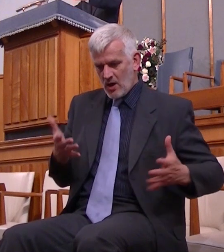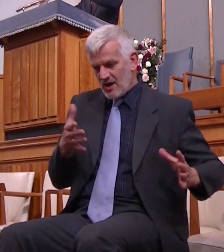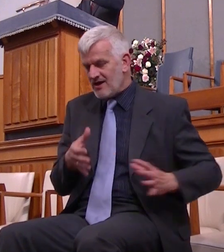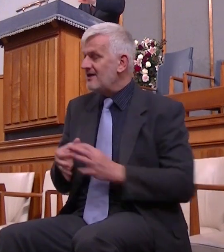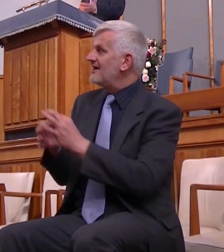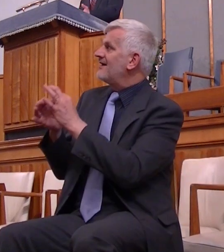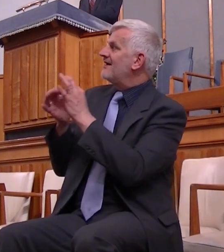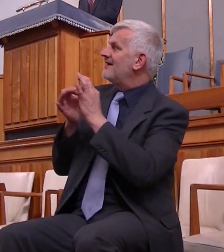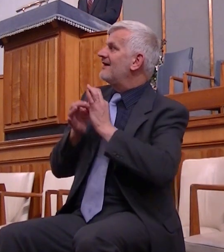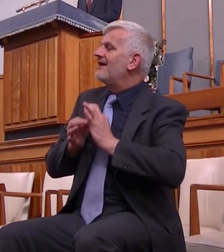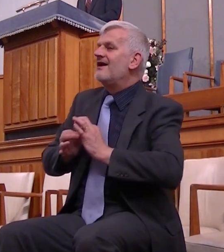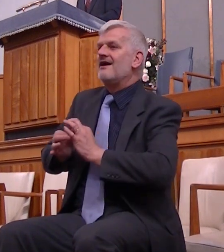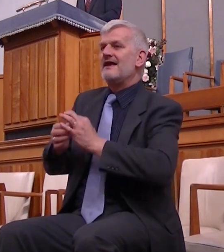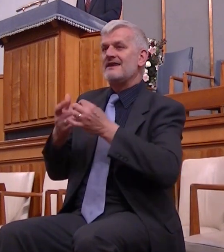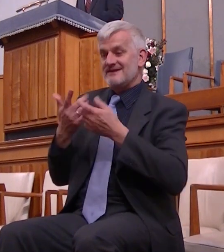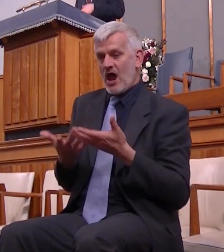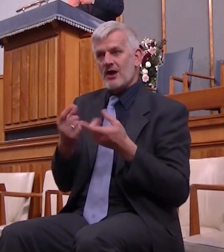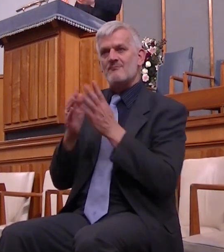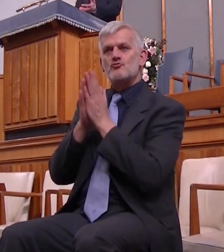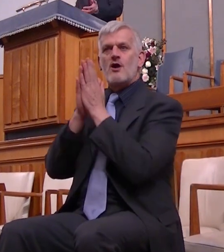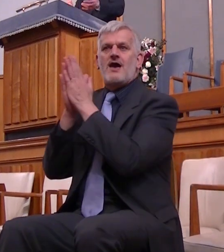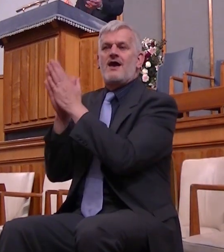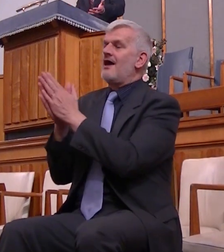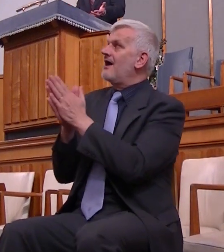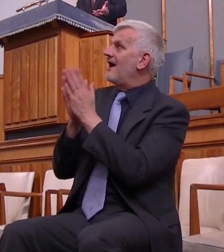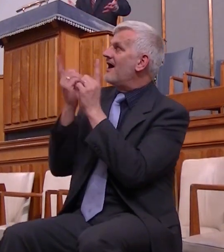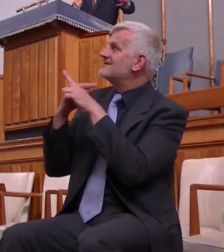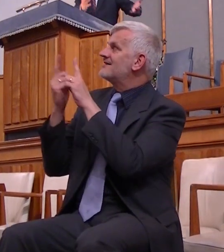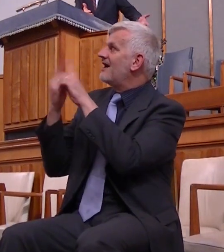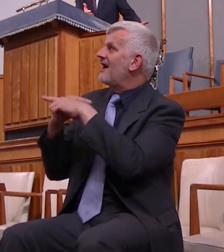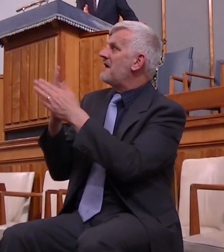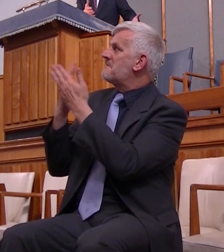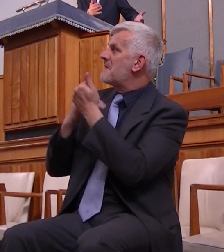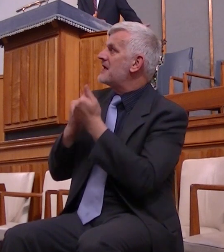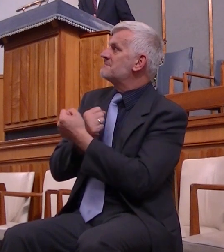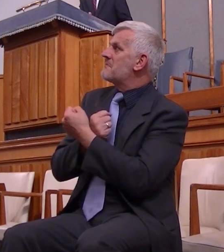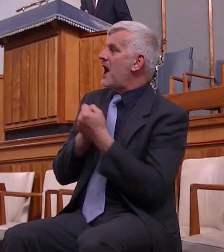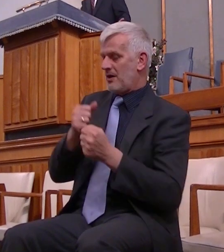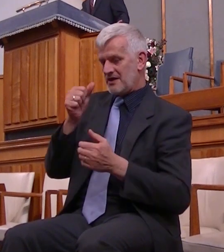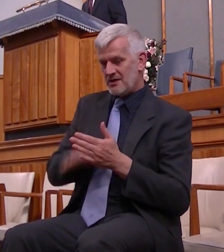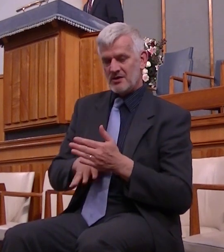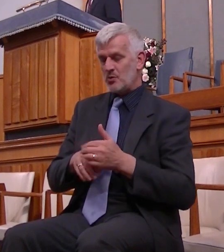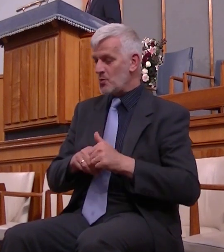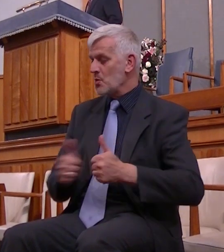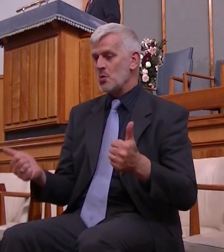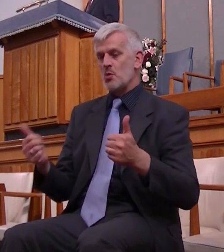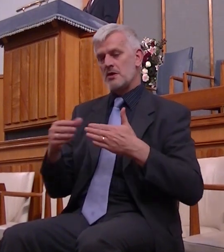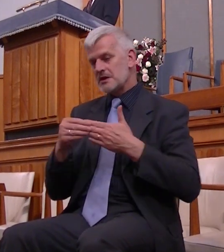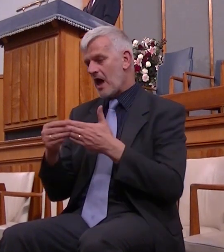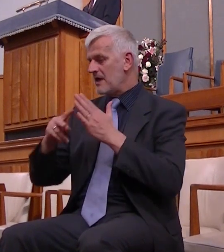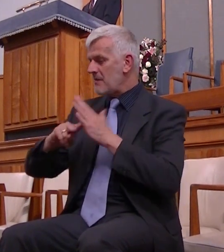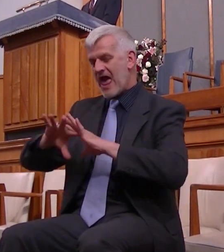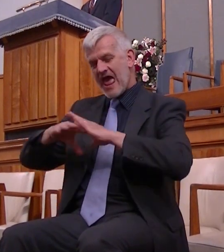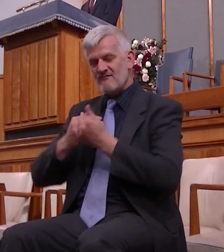with him and to pray to him and know his blessing and his power. He plans for us and guides us and strengthens us and